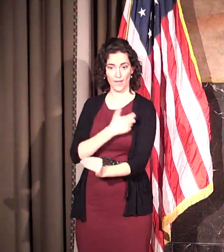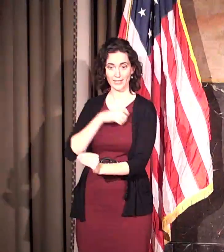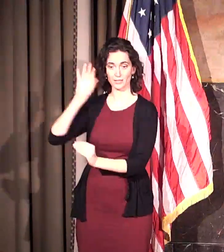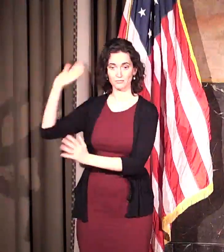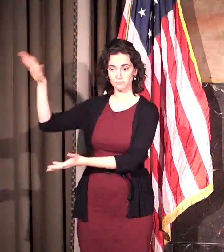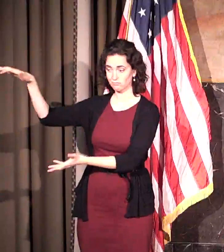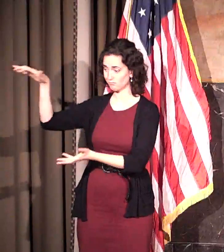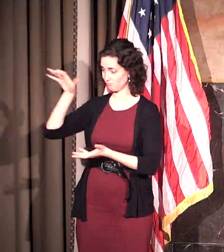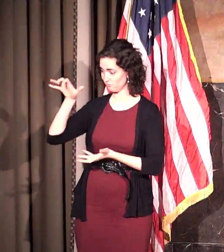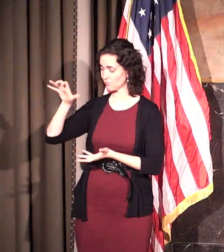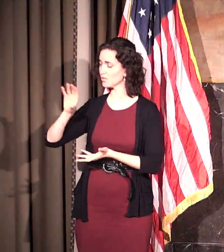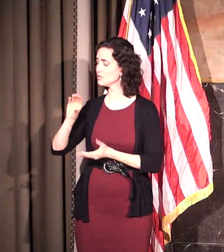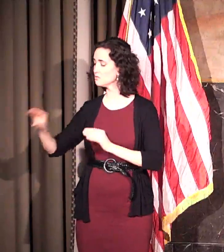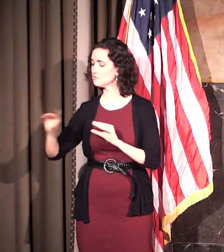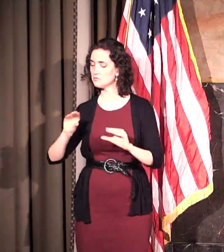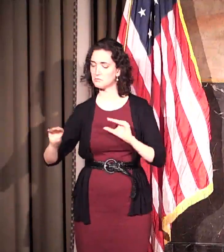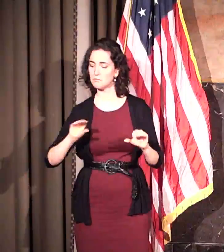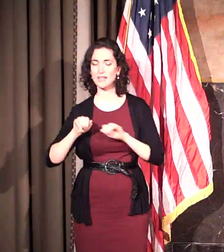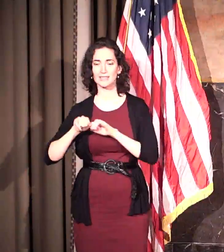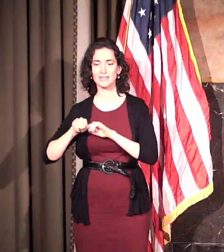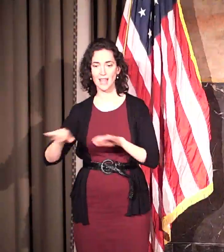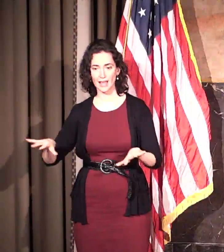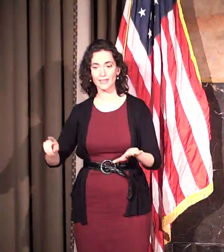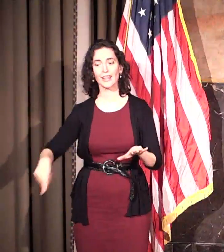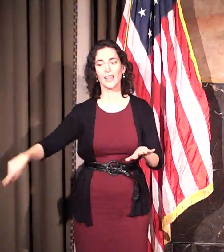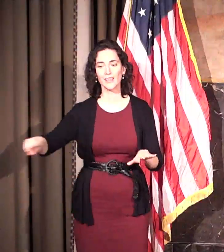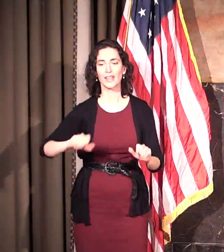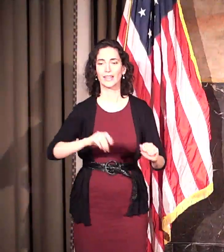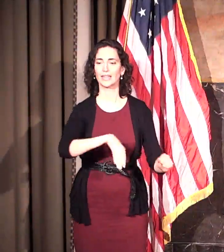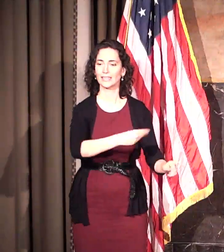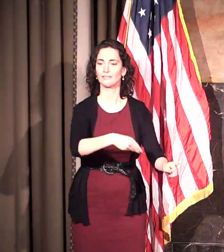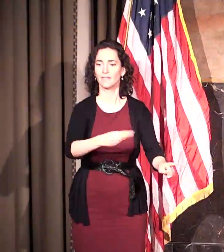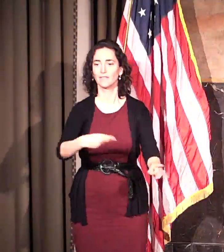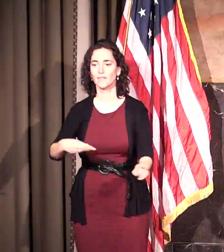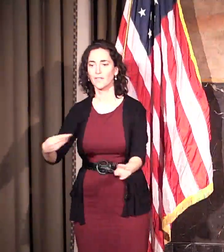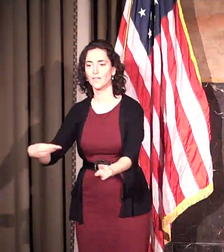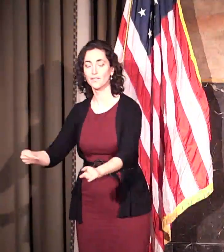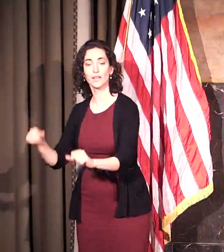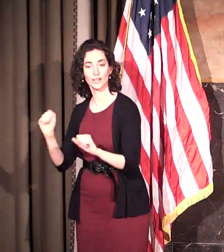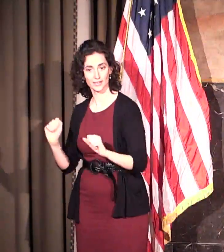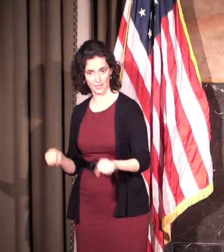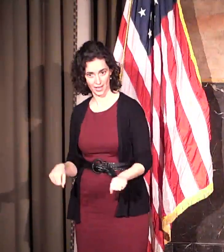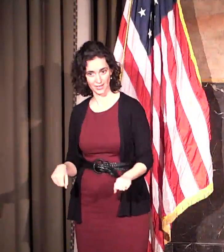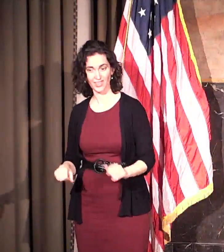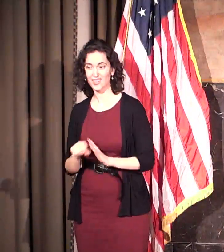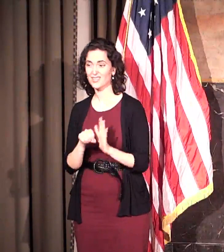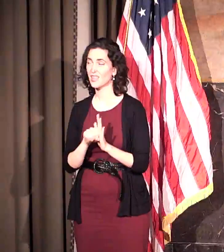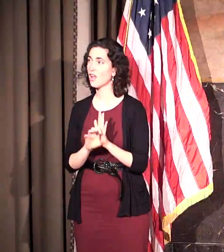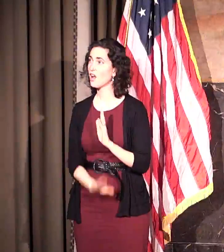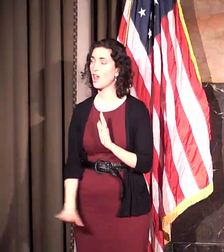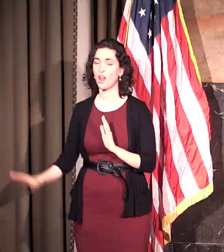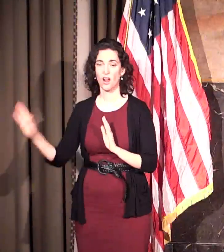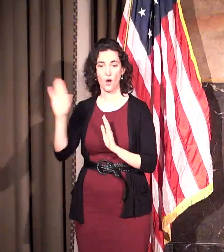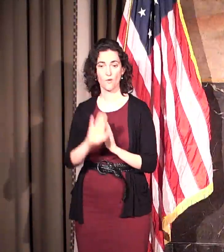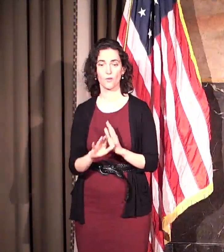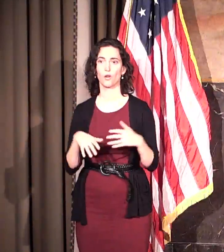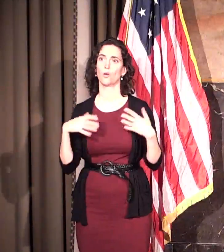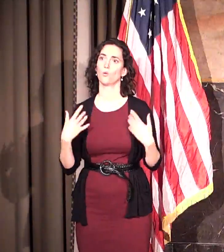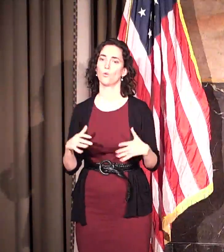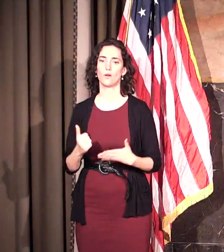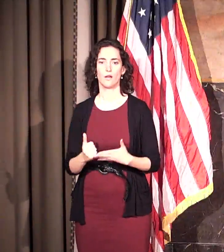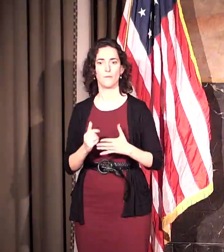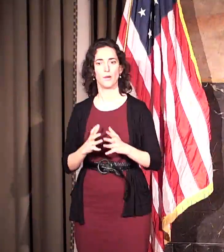time. We have the providers that we can ship it to and they can administer, and all over the state of Louisiana is very, very